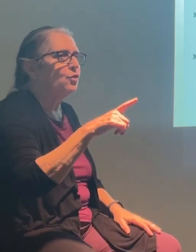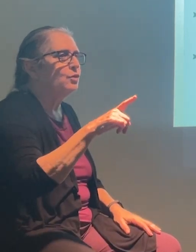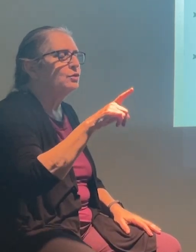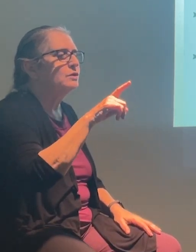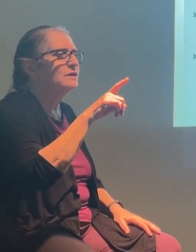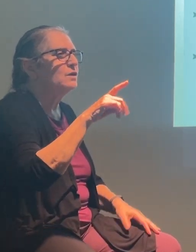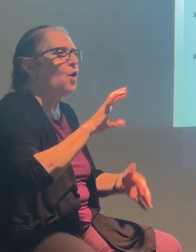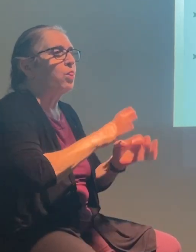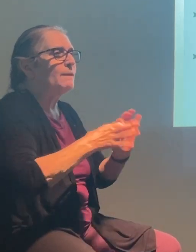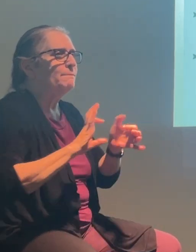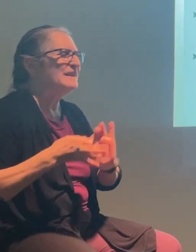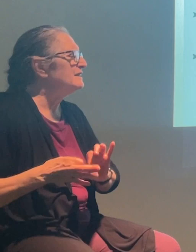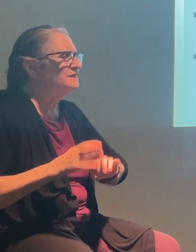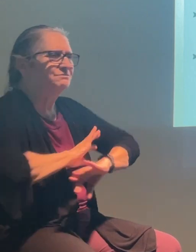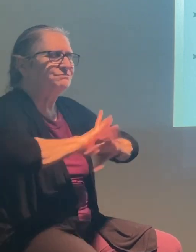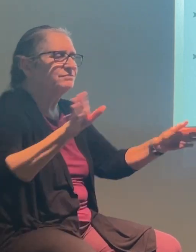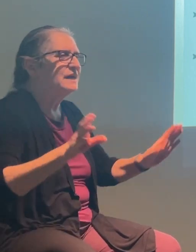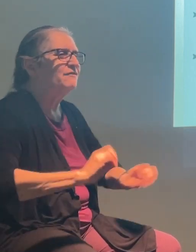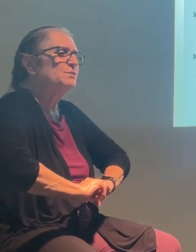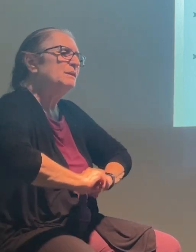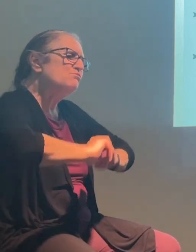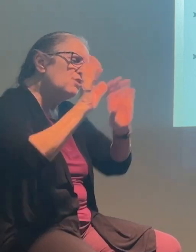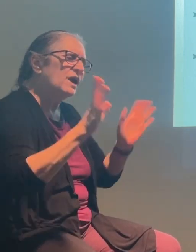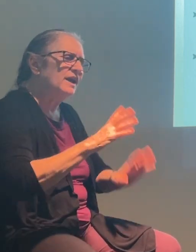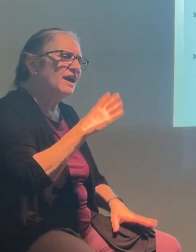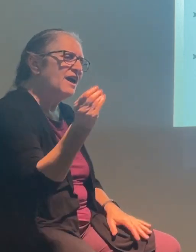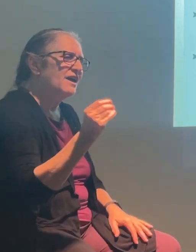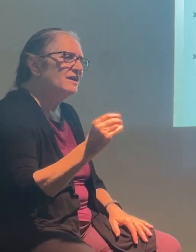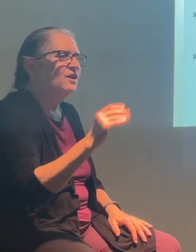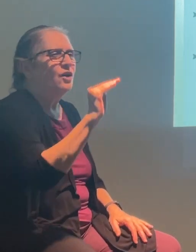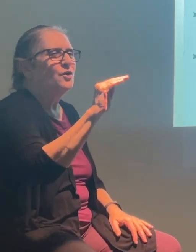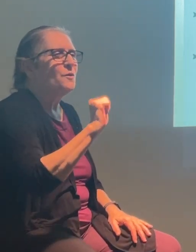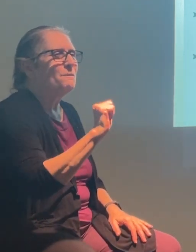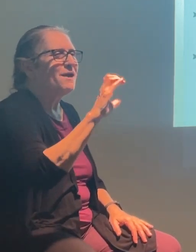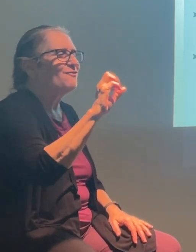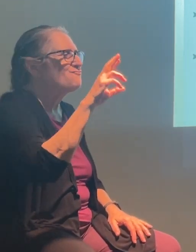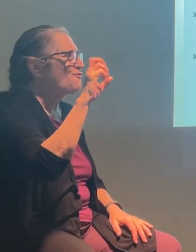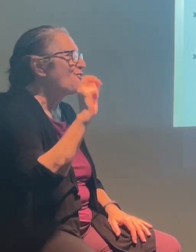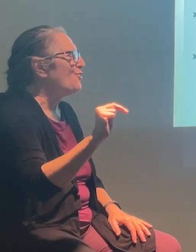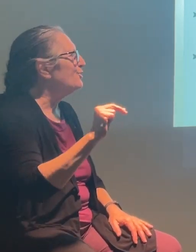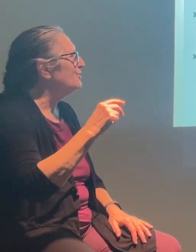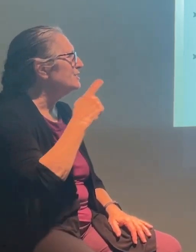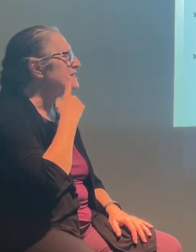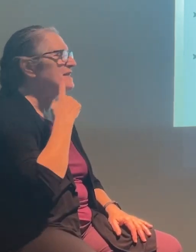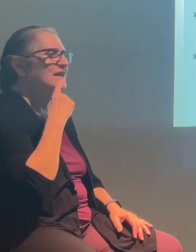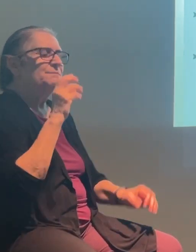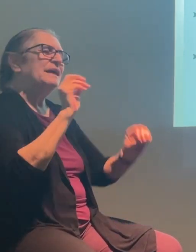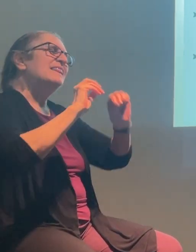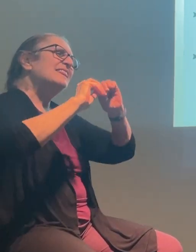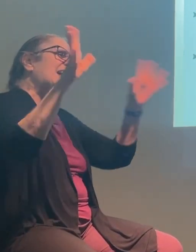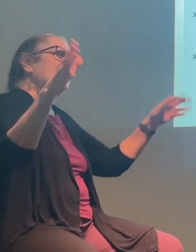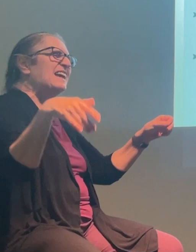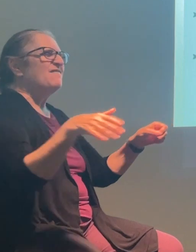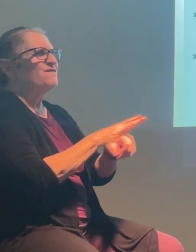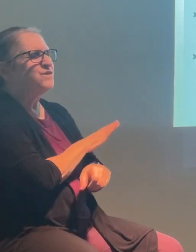to be bright and full of plants. So they're going to design some things. There may even be an ice rink and a